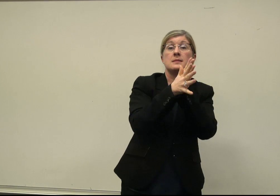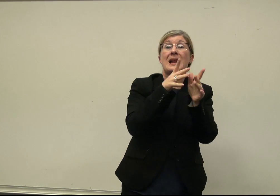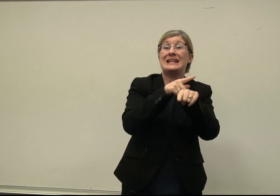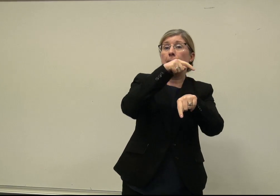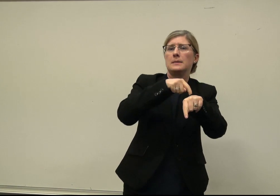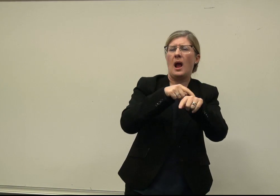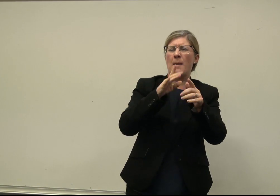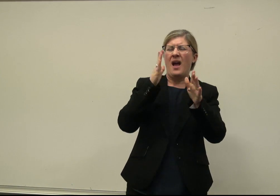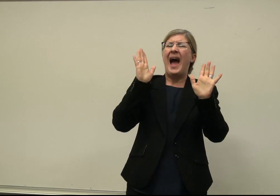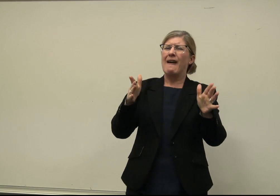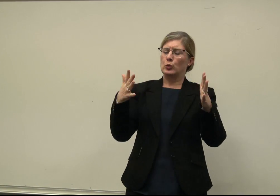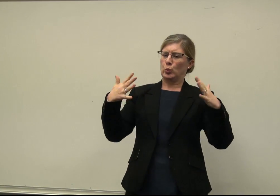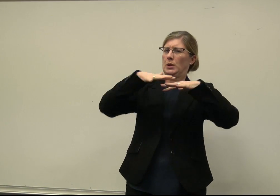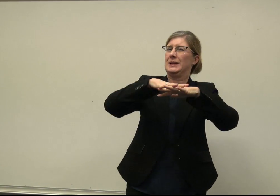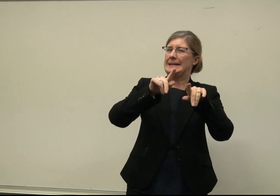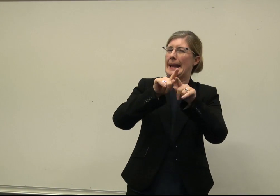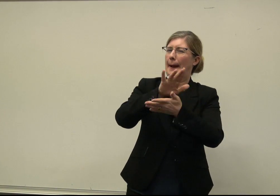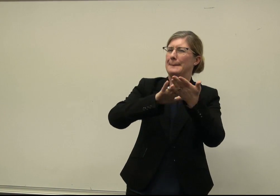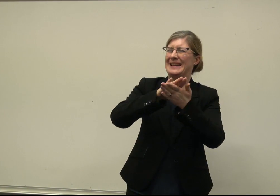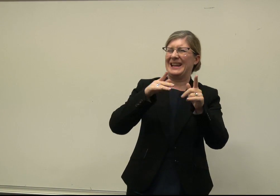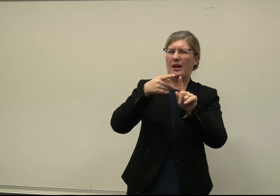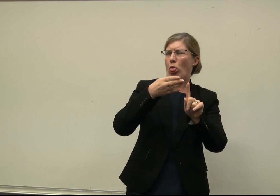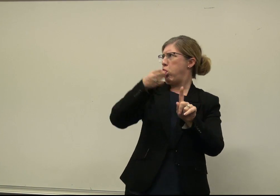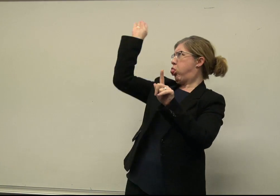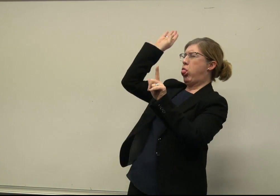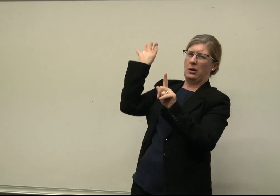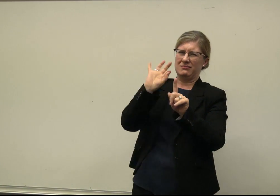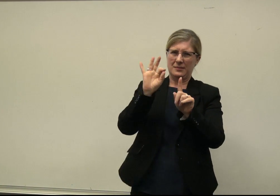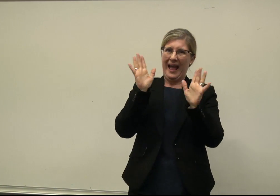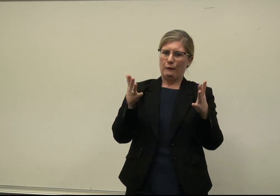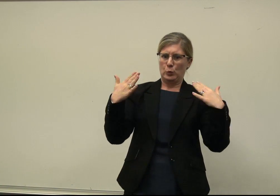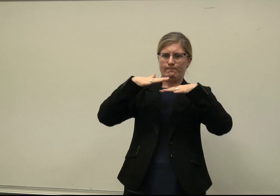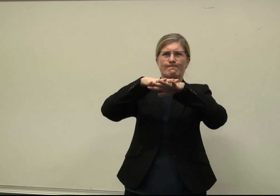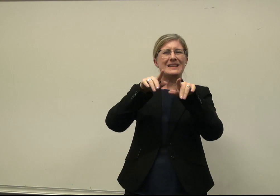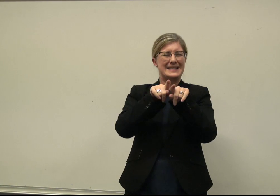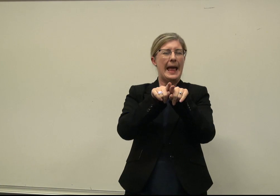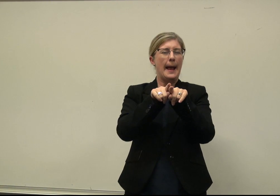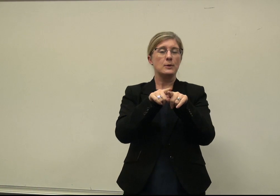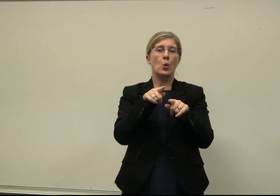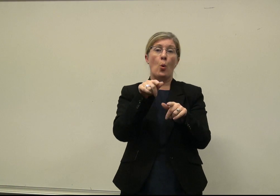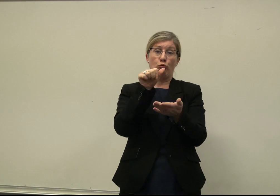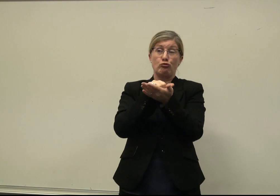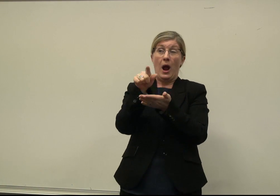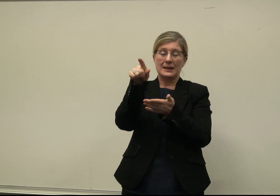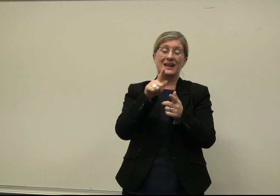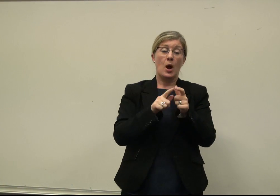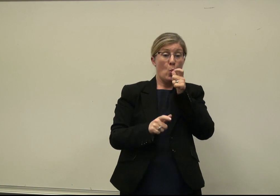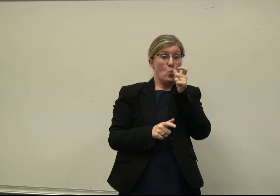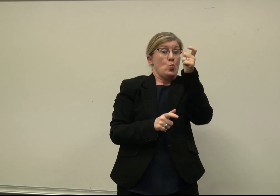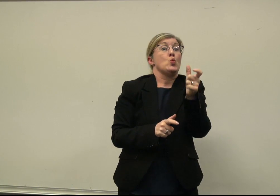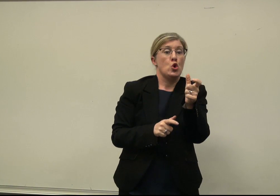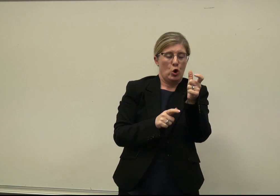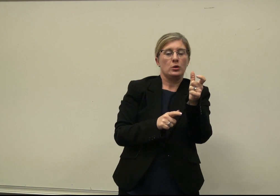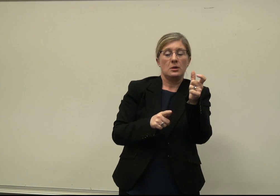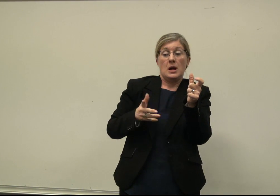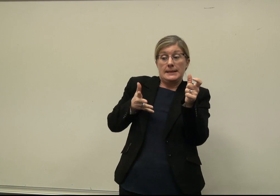view, and it's easier to identify the phenomenon at the lexical level than at the sentence level, where, for